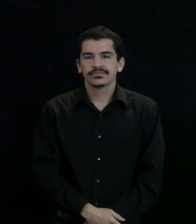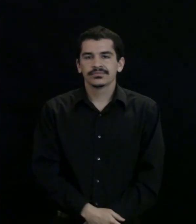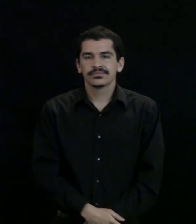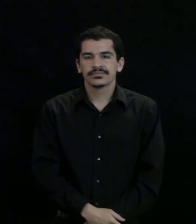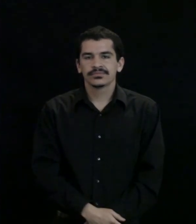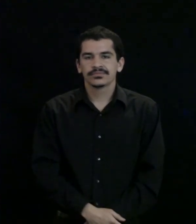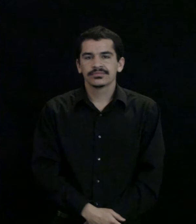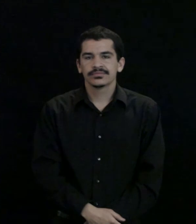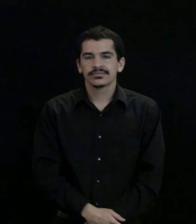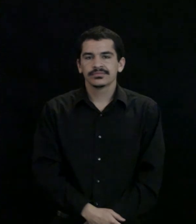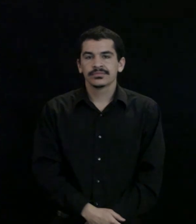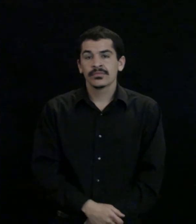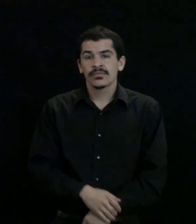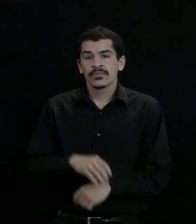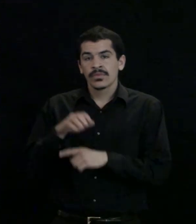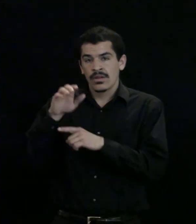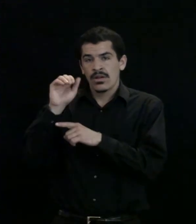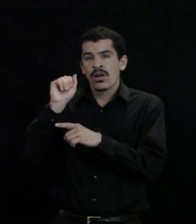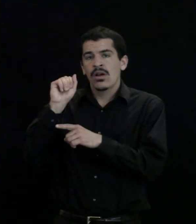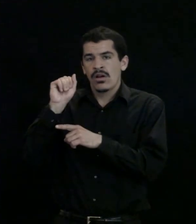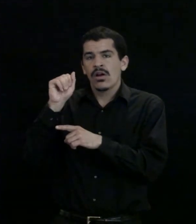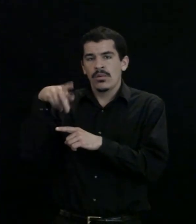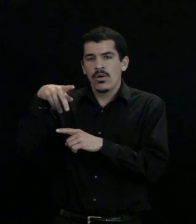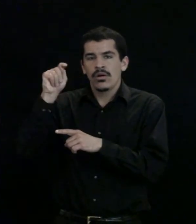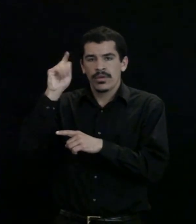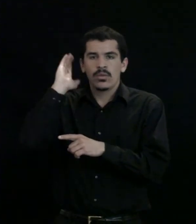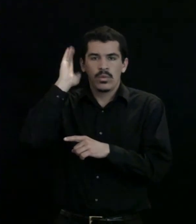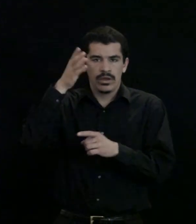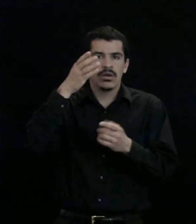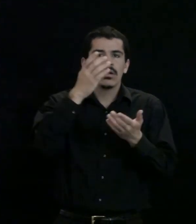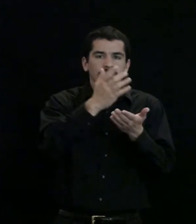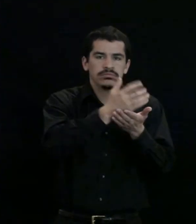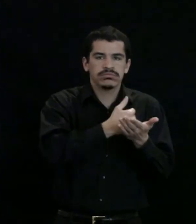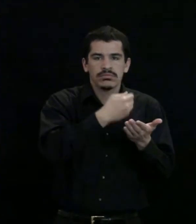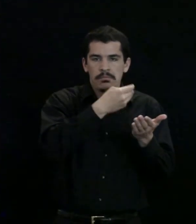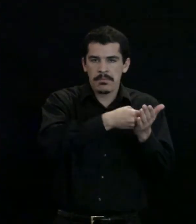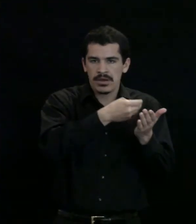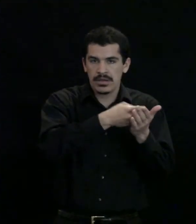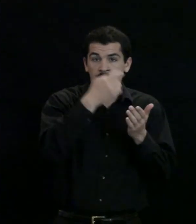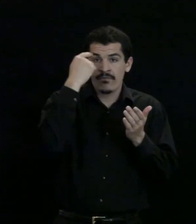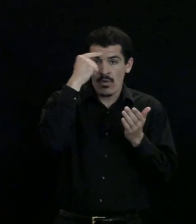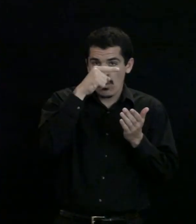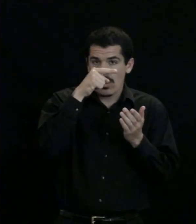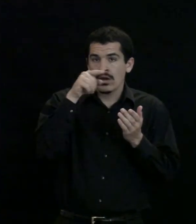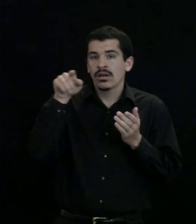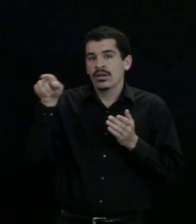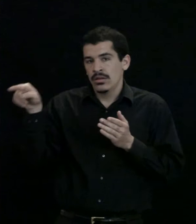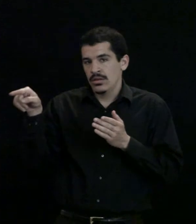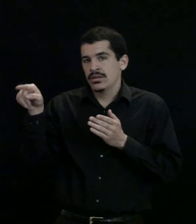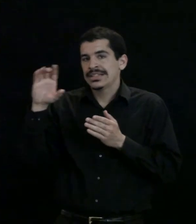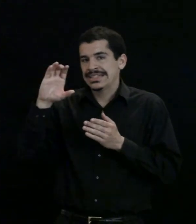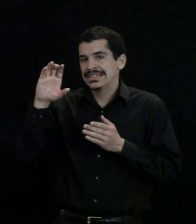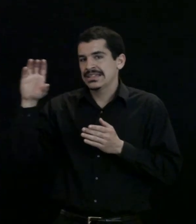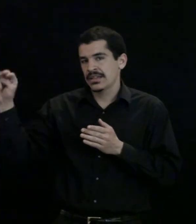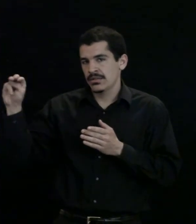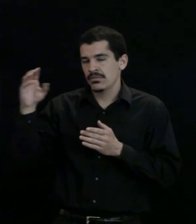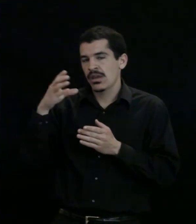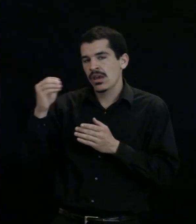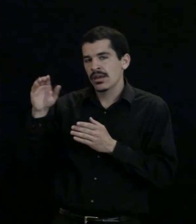This part of the facility will generate revenue for the developer and their